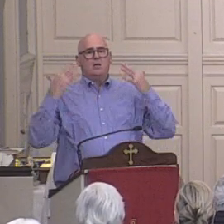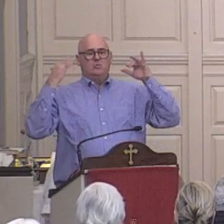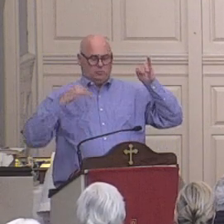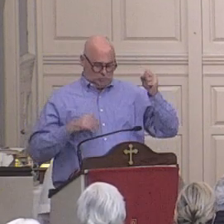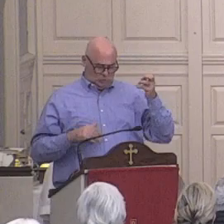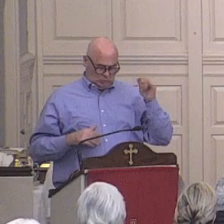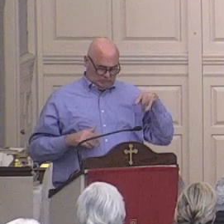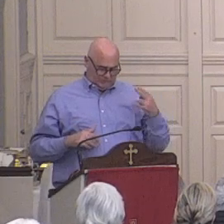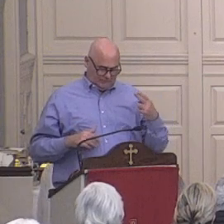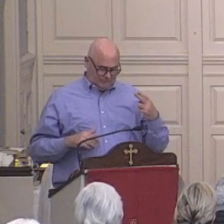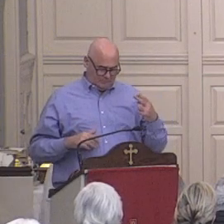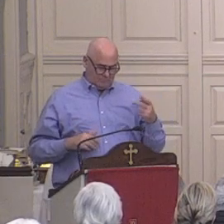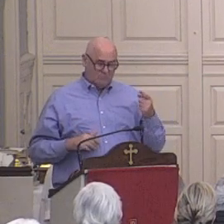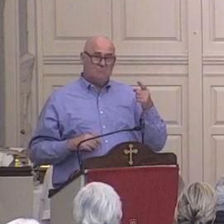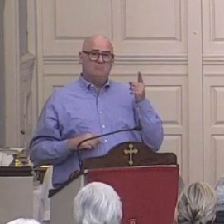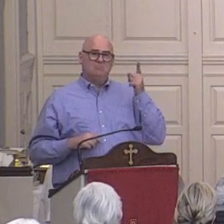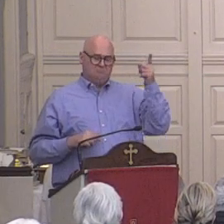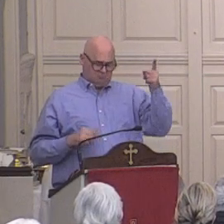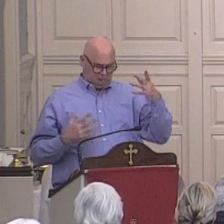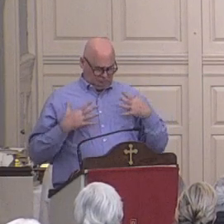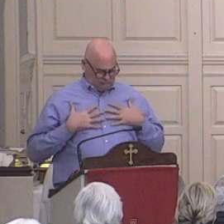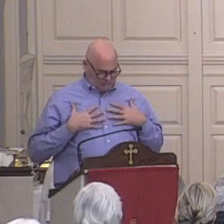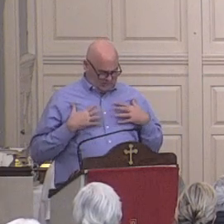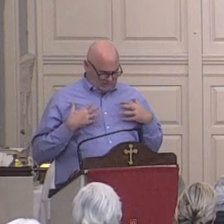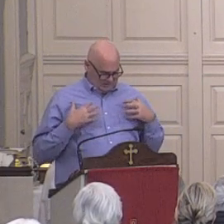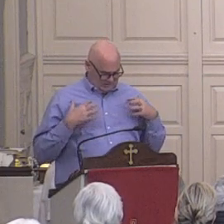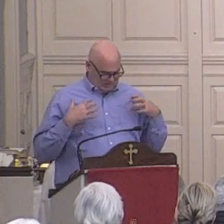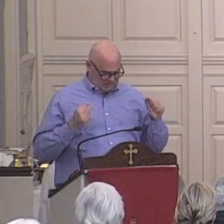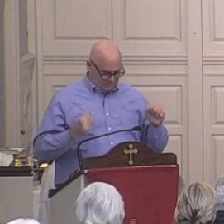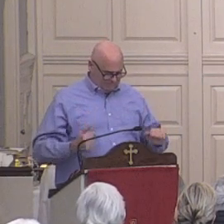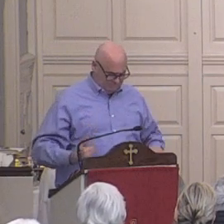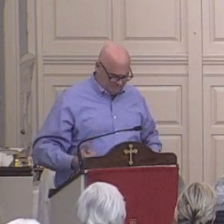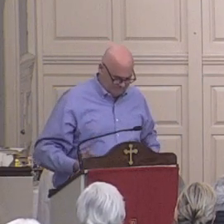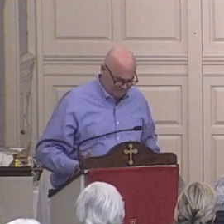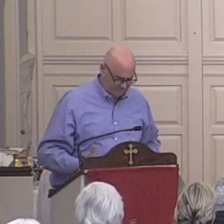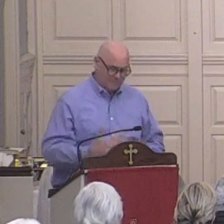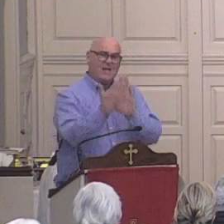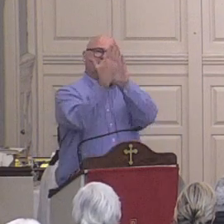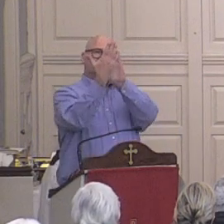came and courageously went to Pilate